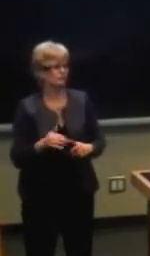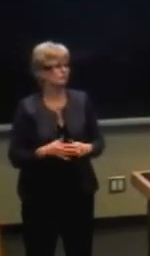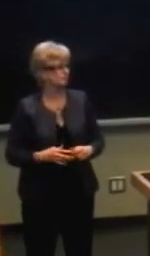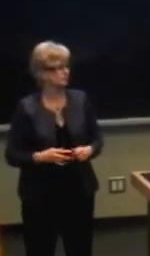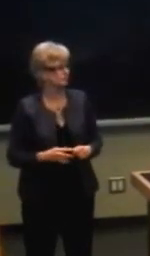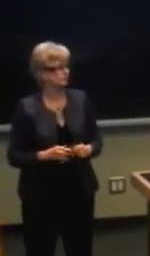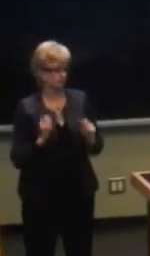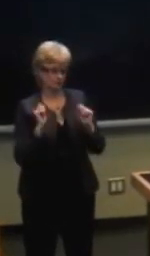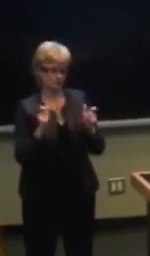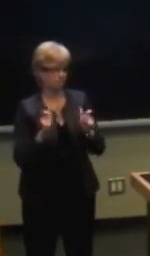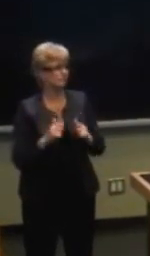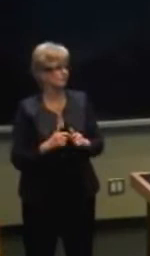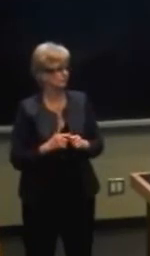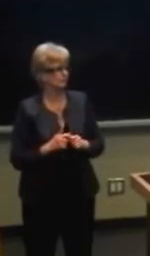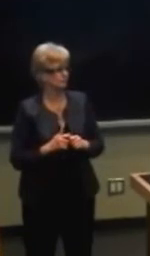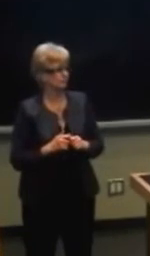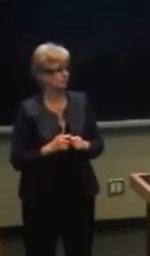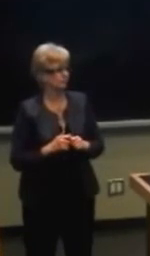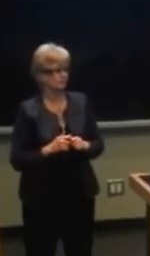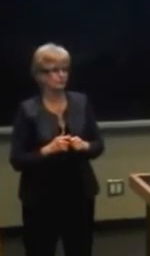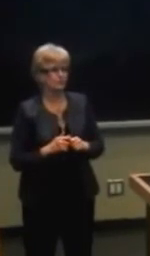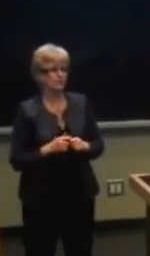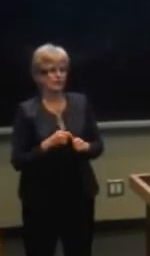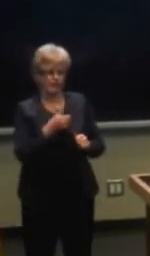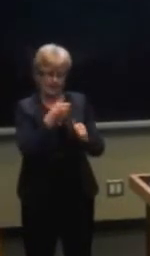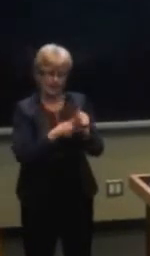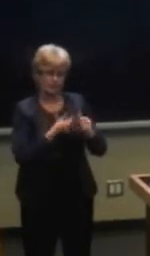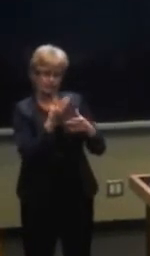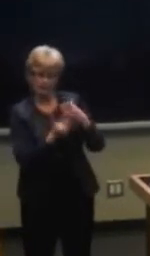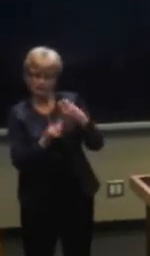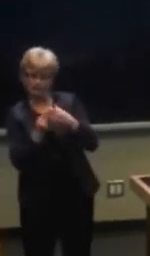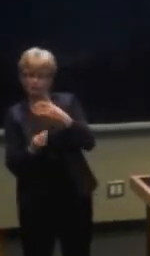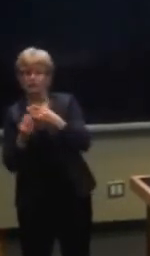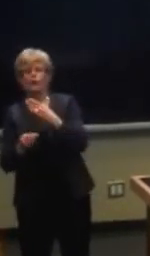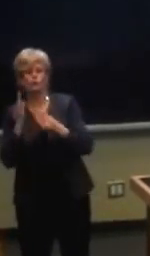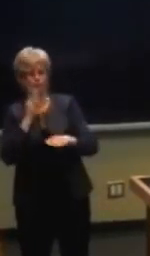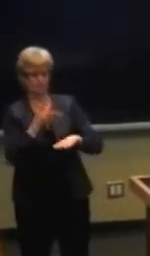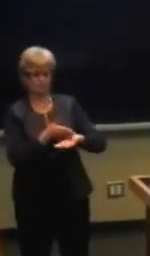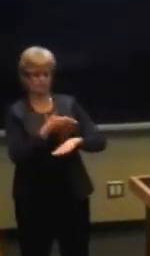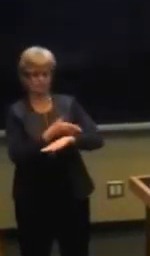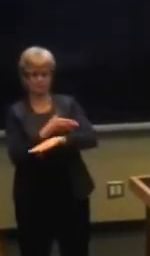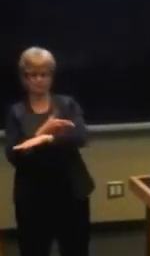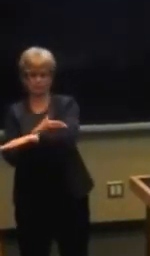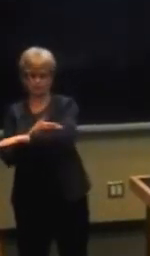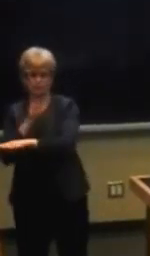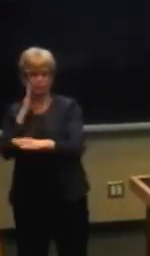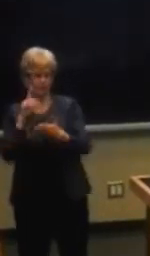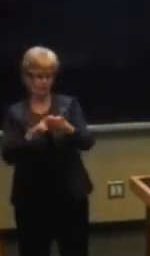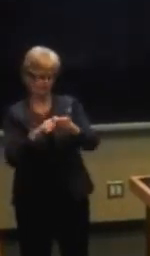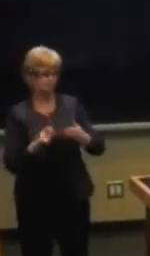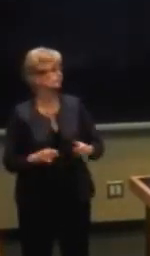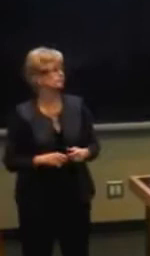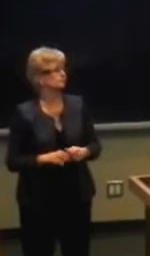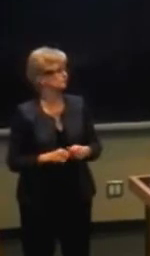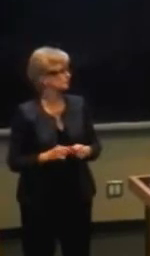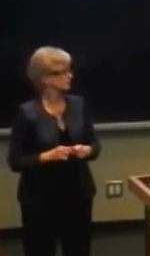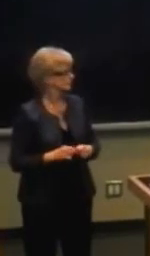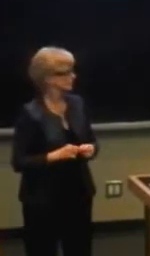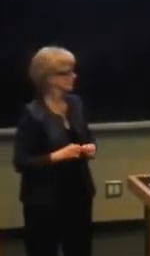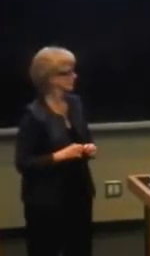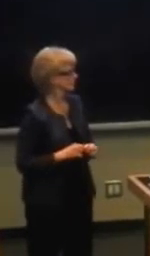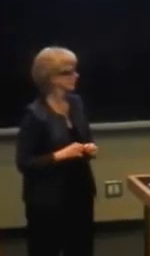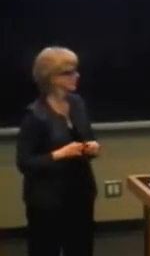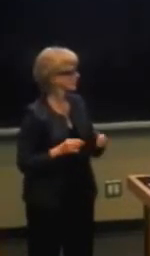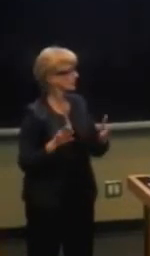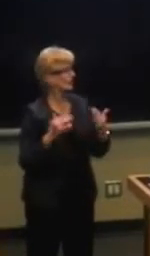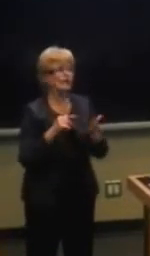improve all of the deficiencies. Every single deficiency that's been found, we intend to fix. Next one was